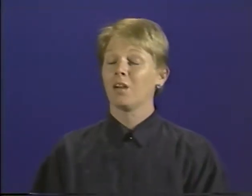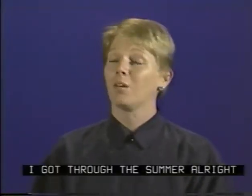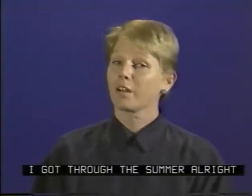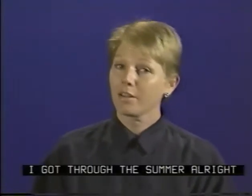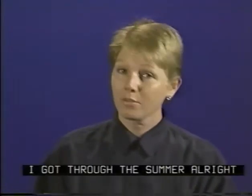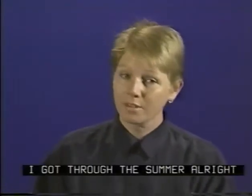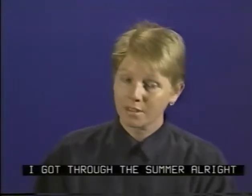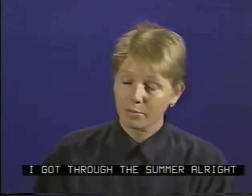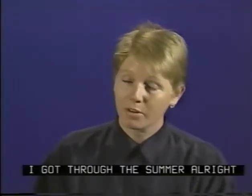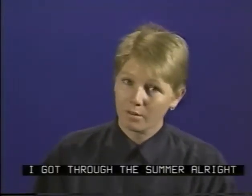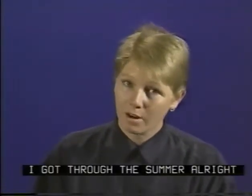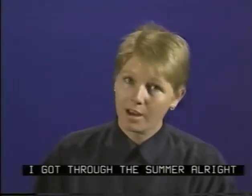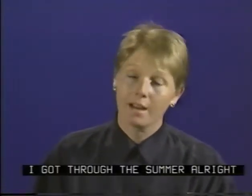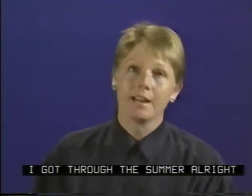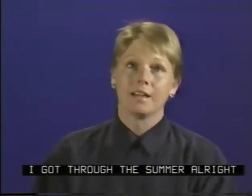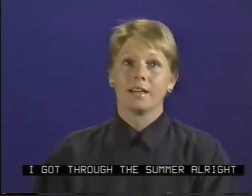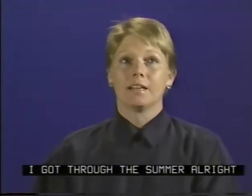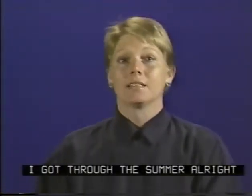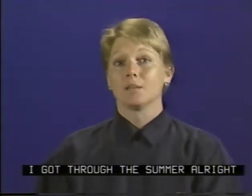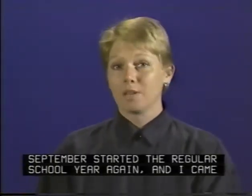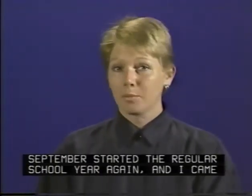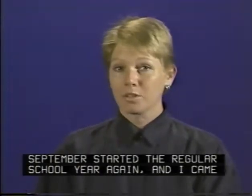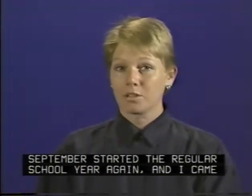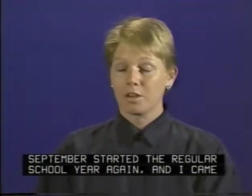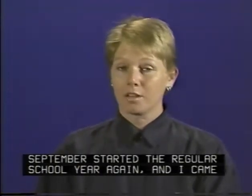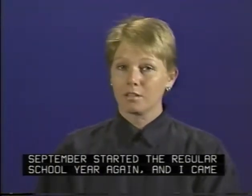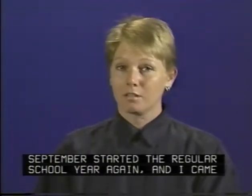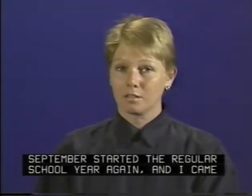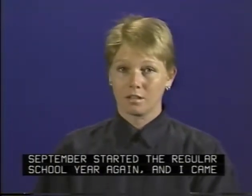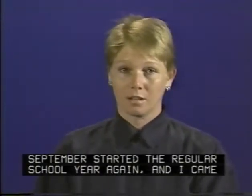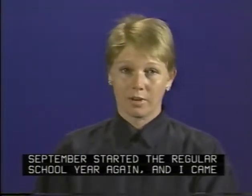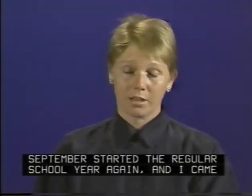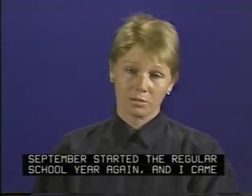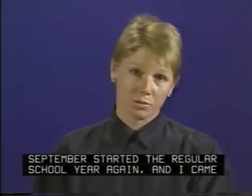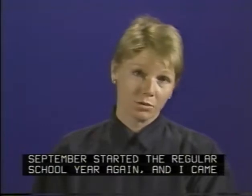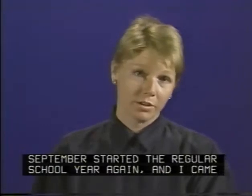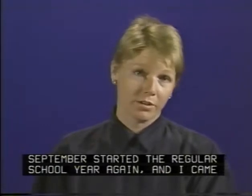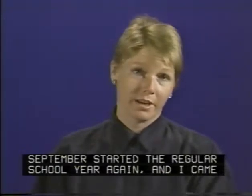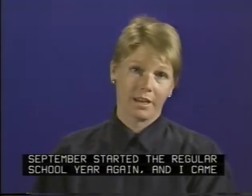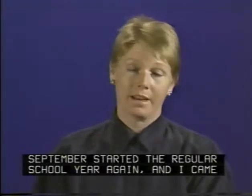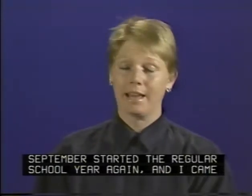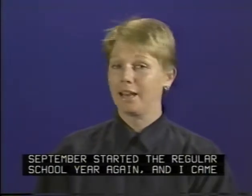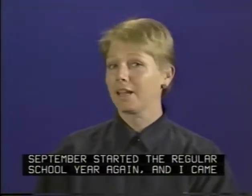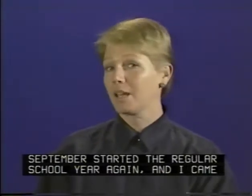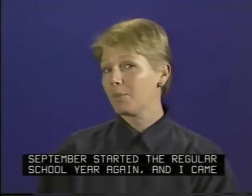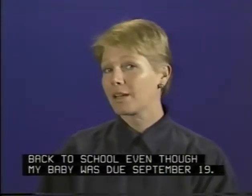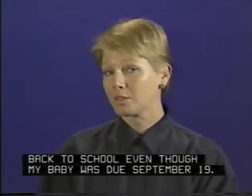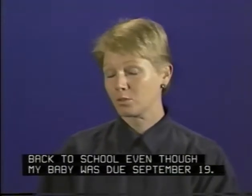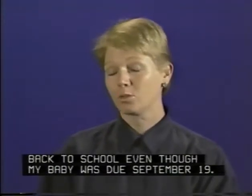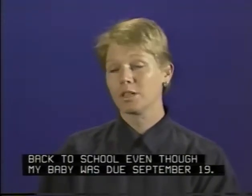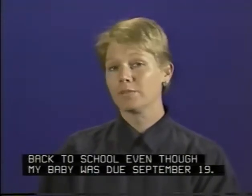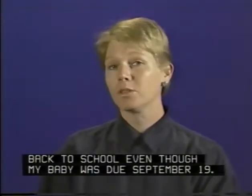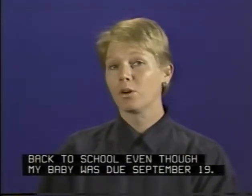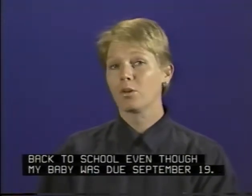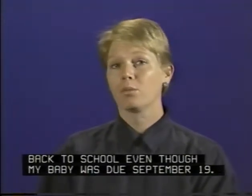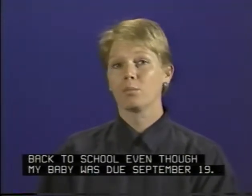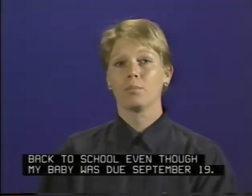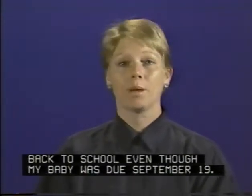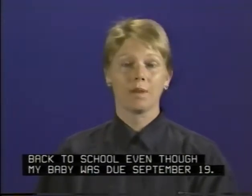Well, I got through the summer all right. September started the regular school year again, and I came back to school even though my baby